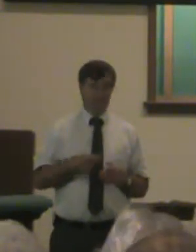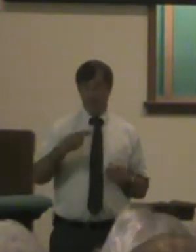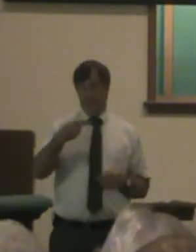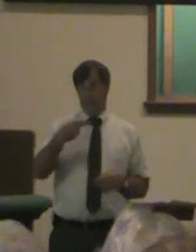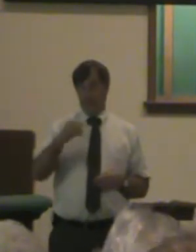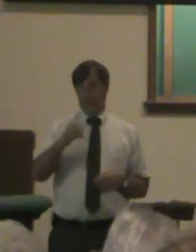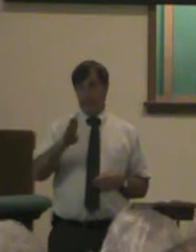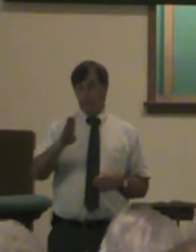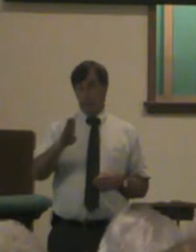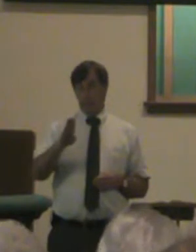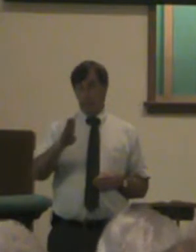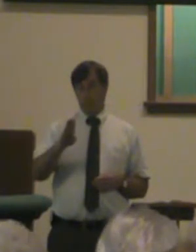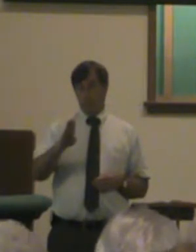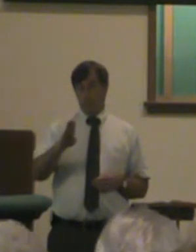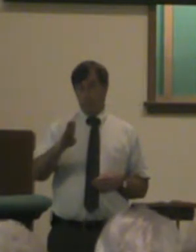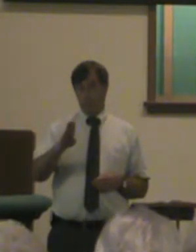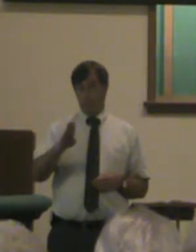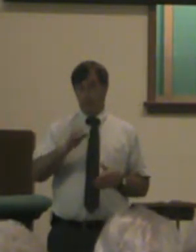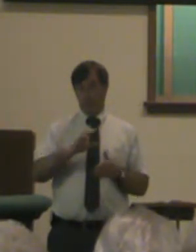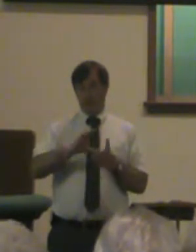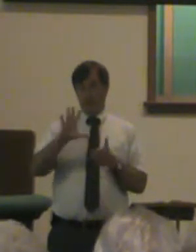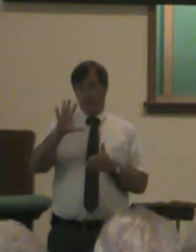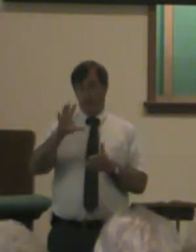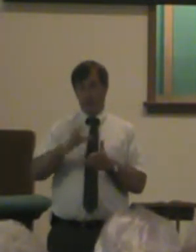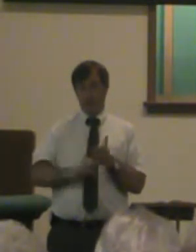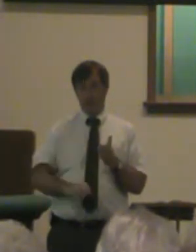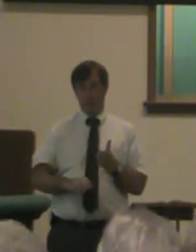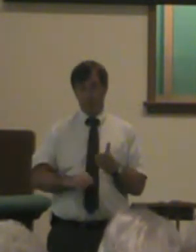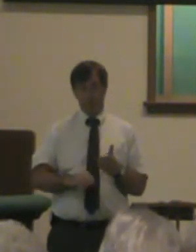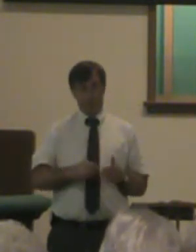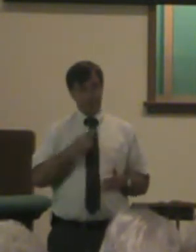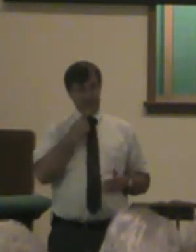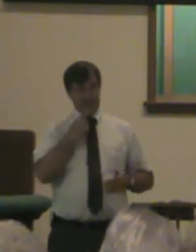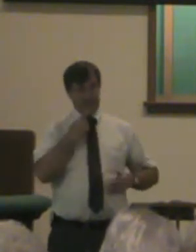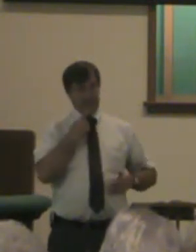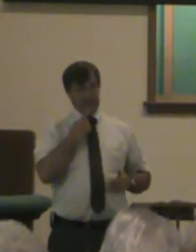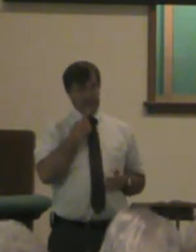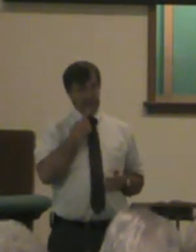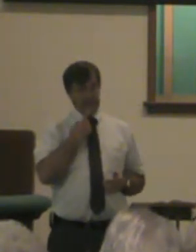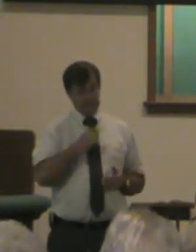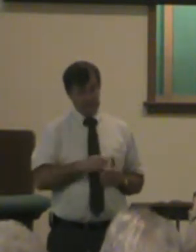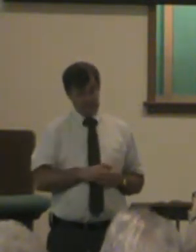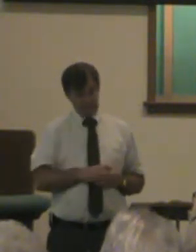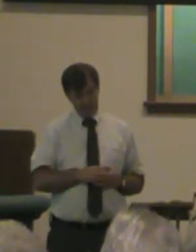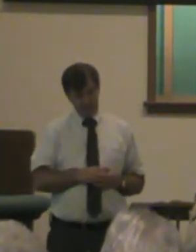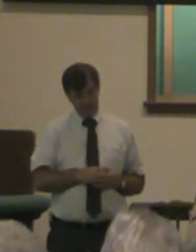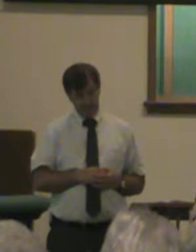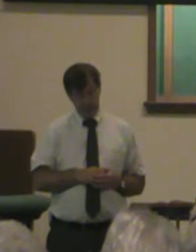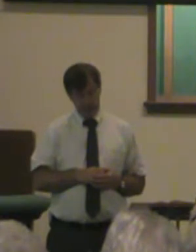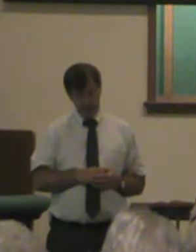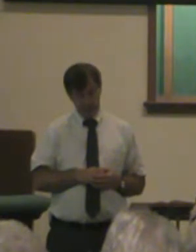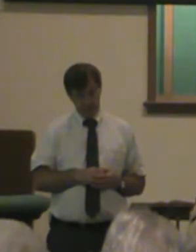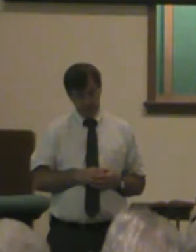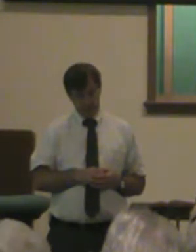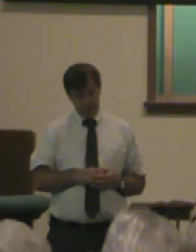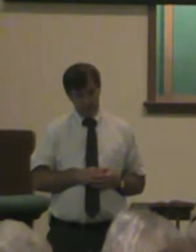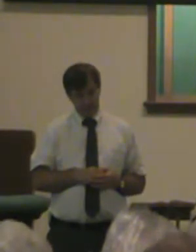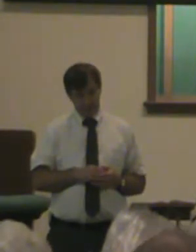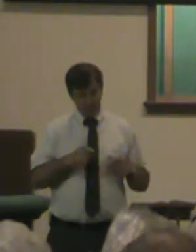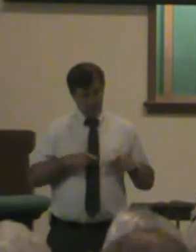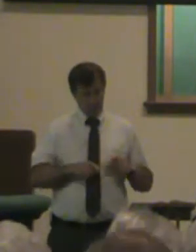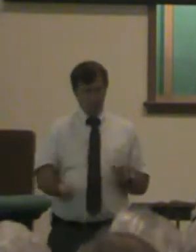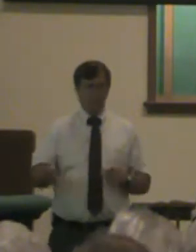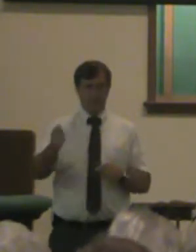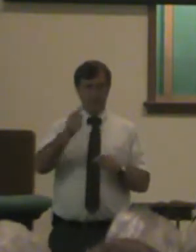and the text says in the fifth chapter here, the words beginning in verse number 7. The writer says, during the days of